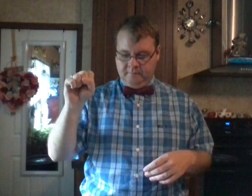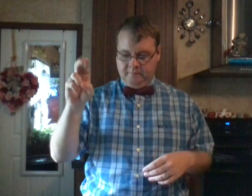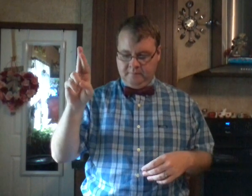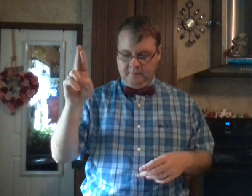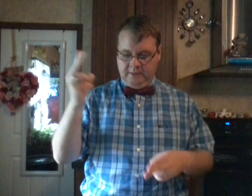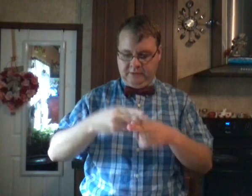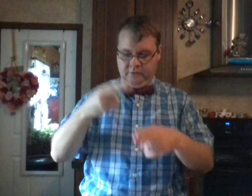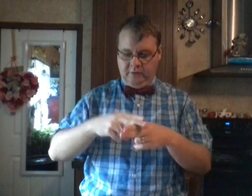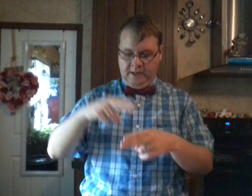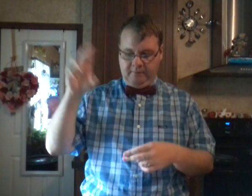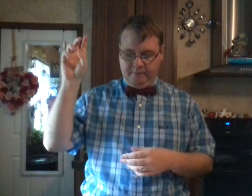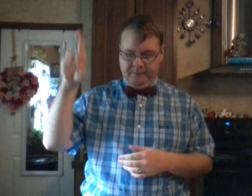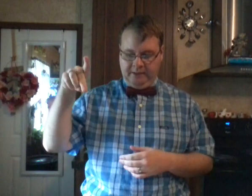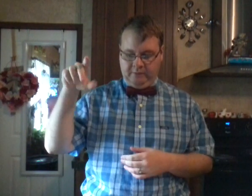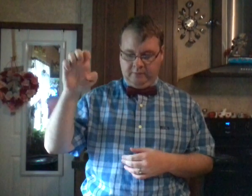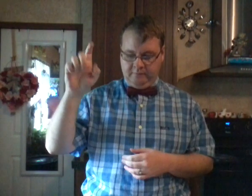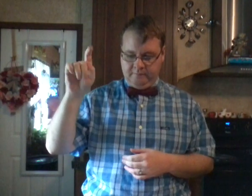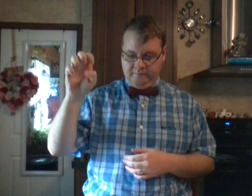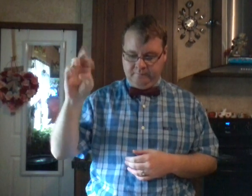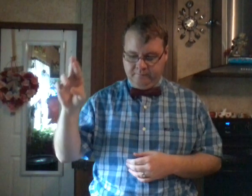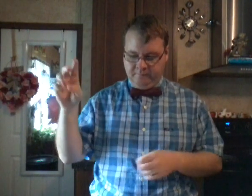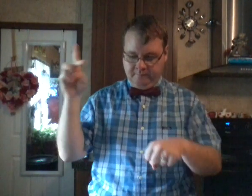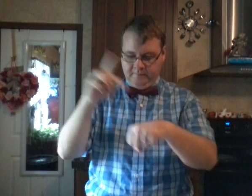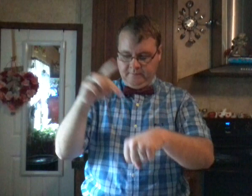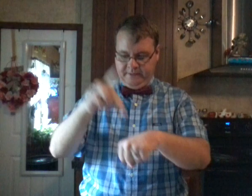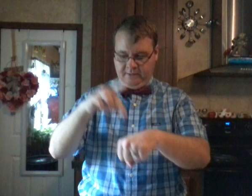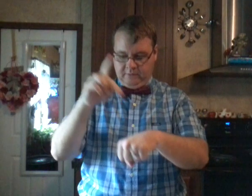he surnamed Peter. Peter.